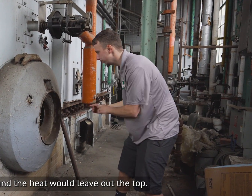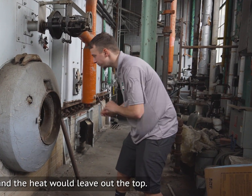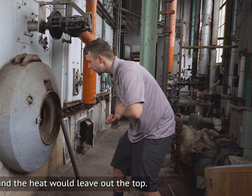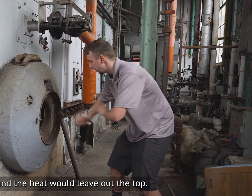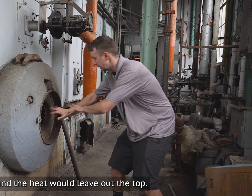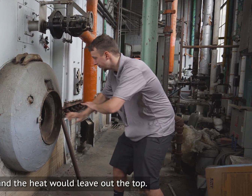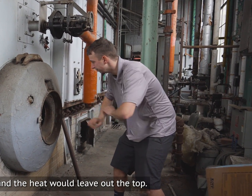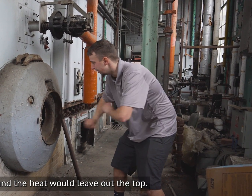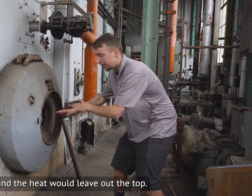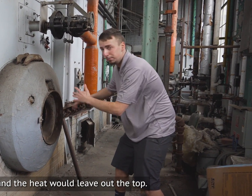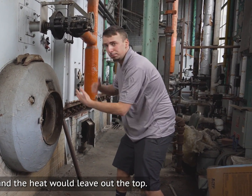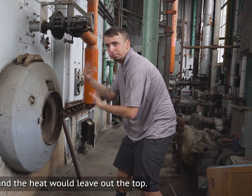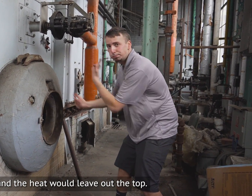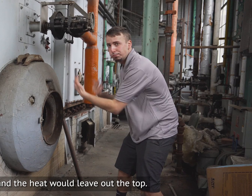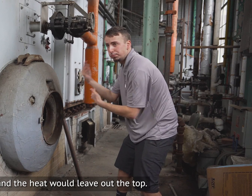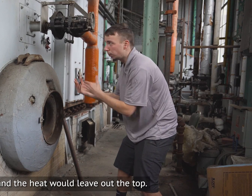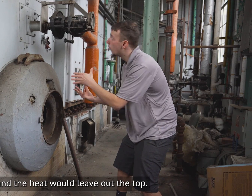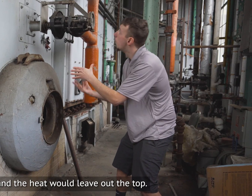and the heat would leave out the top.